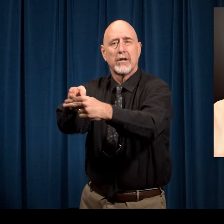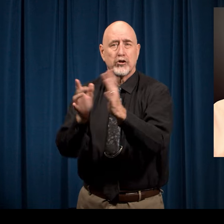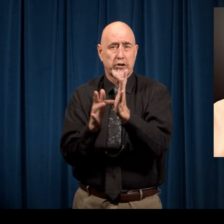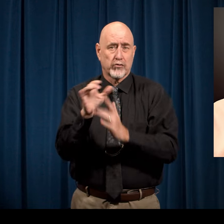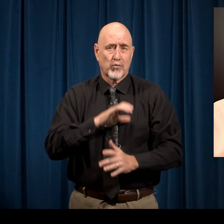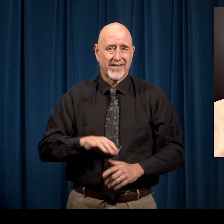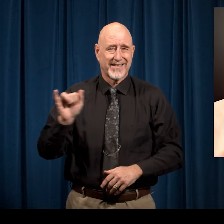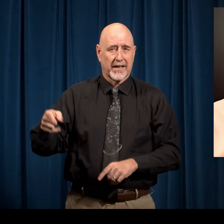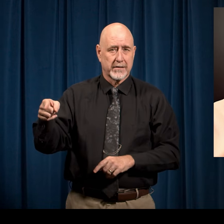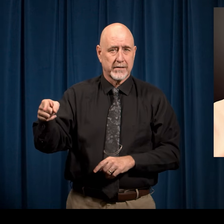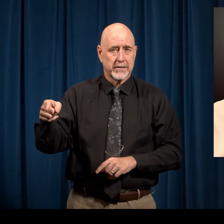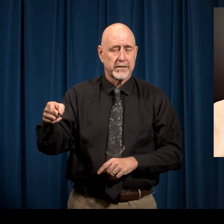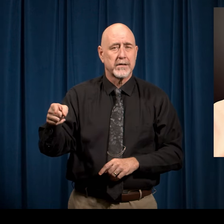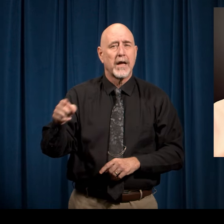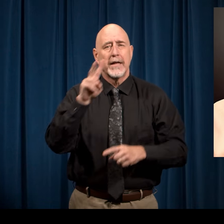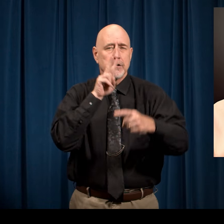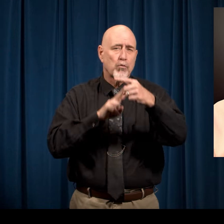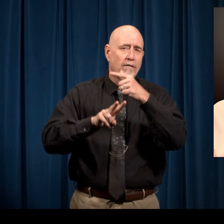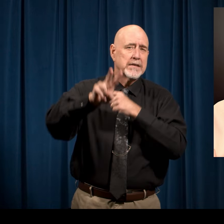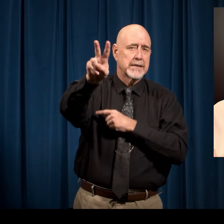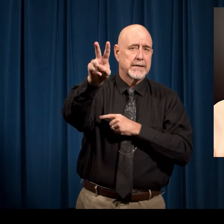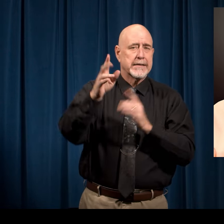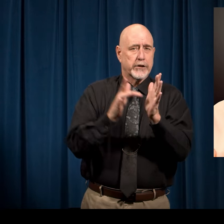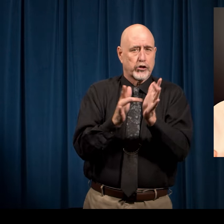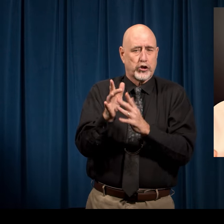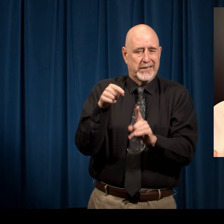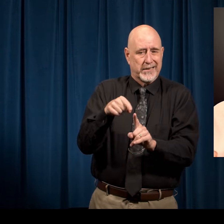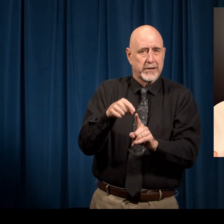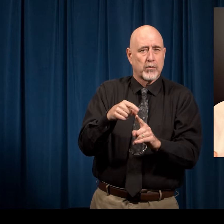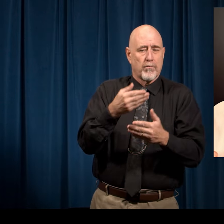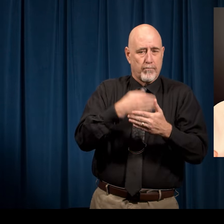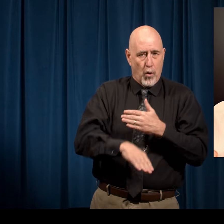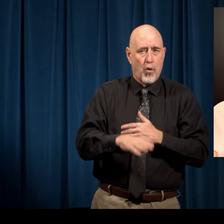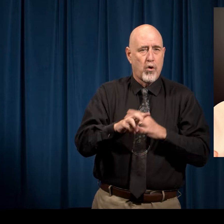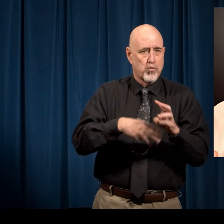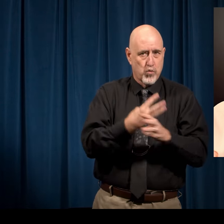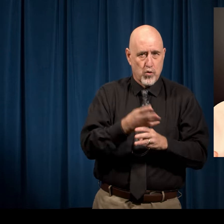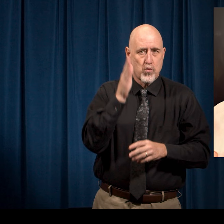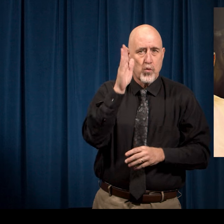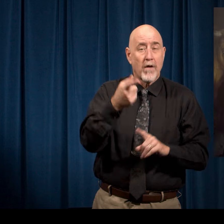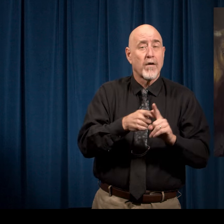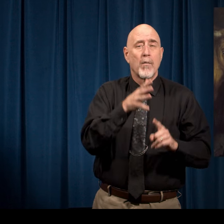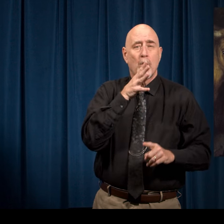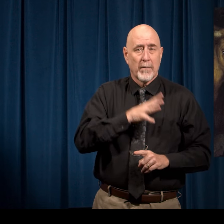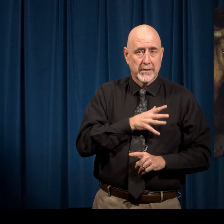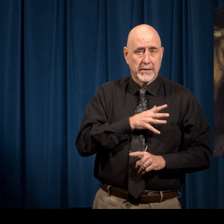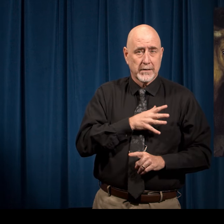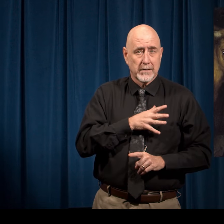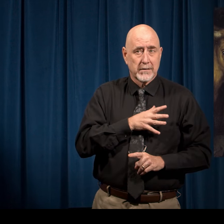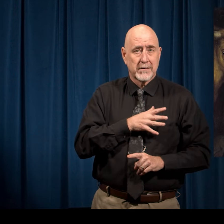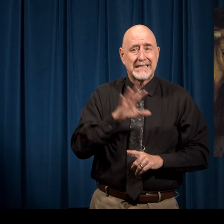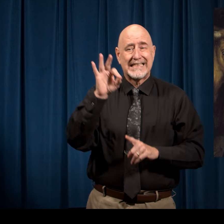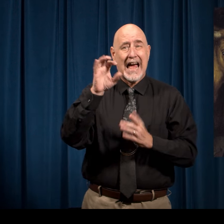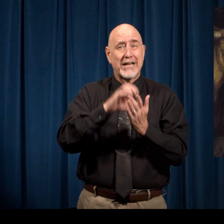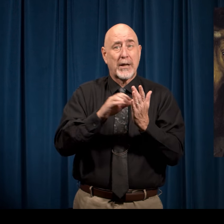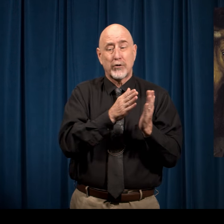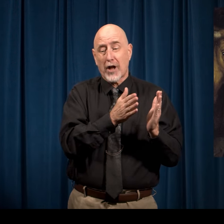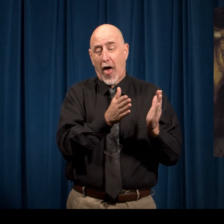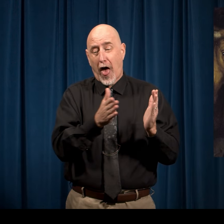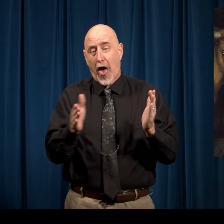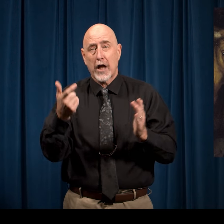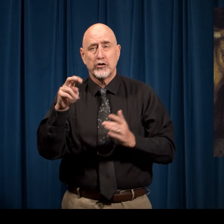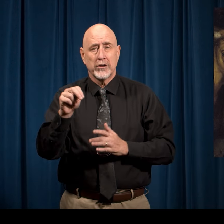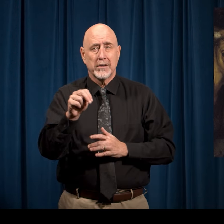a reference to Jesus Christ. It's a prophecy that Jesus would be born into the world of a woman. 9